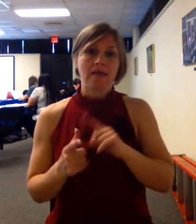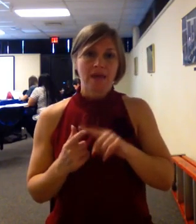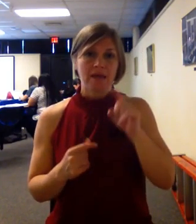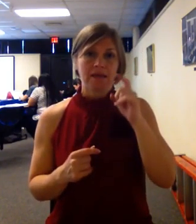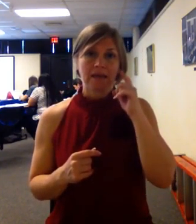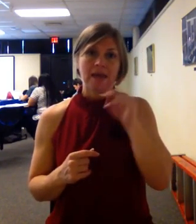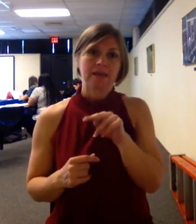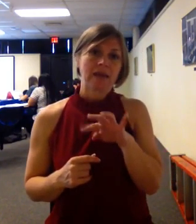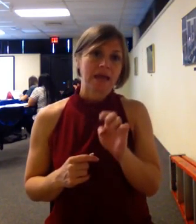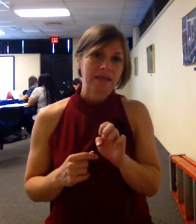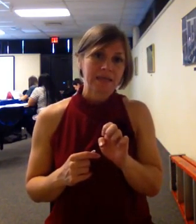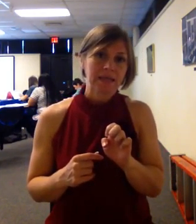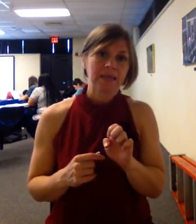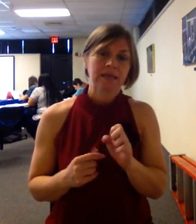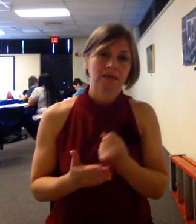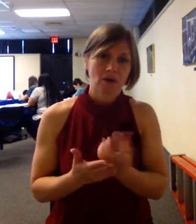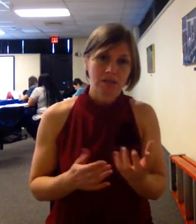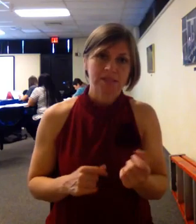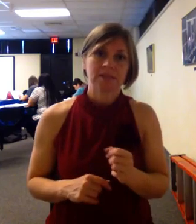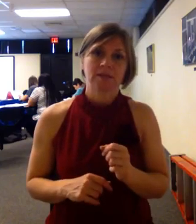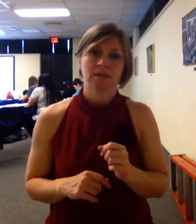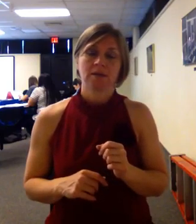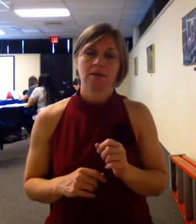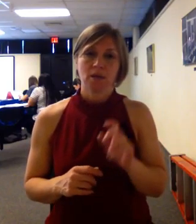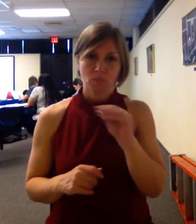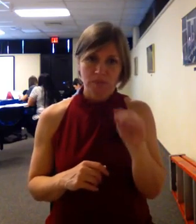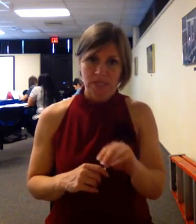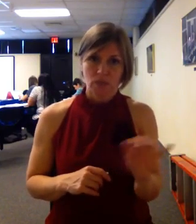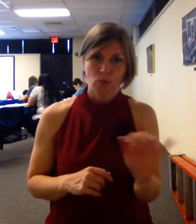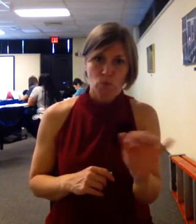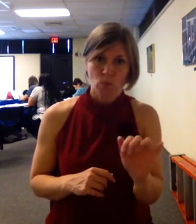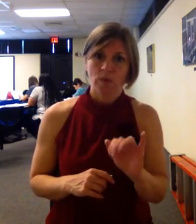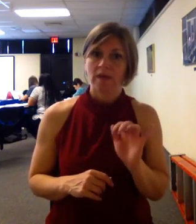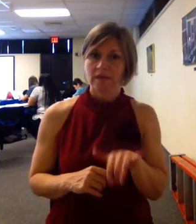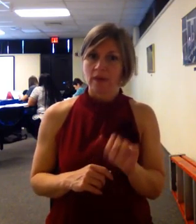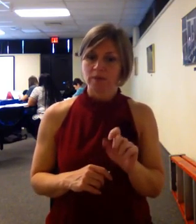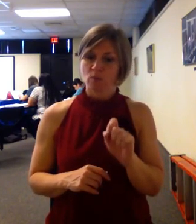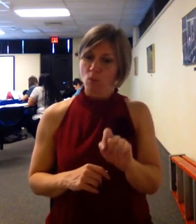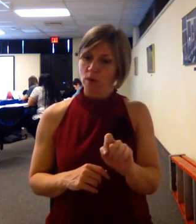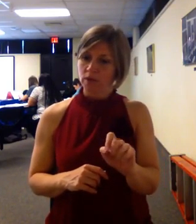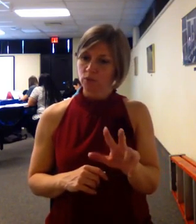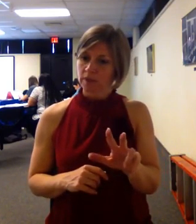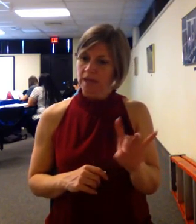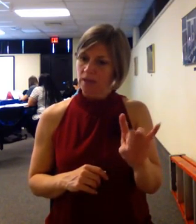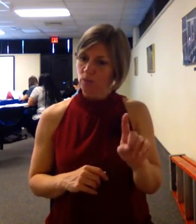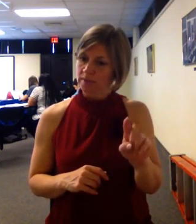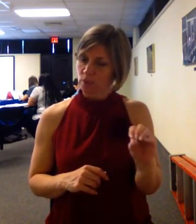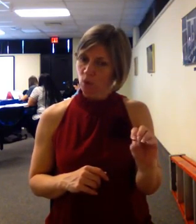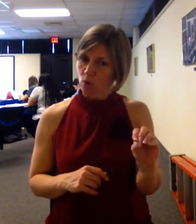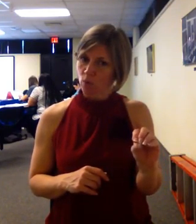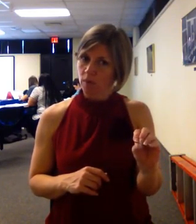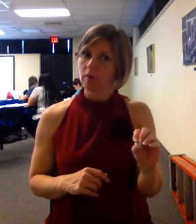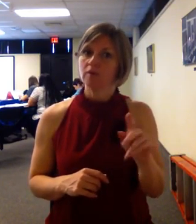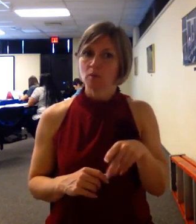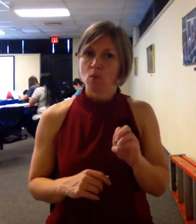Nike lost 0.54%, and that was 0.3810 of your portfolio. And